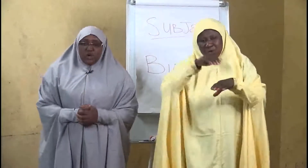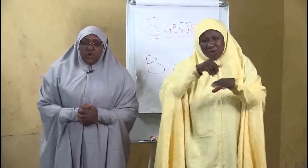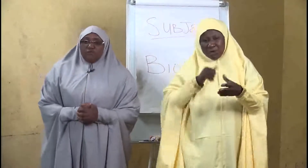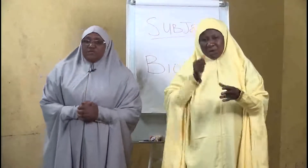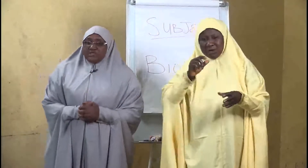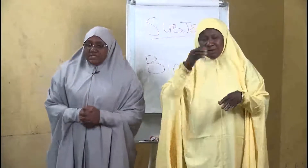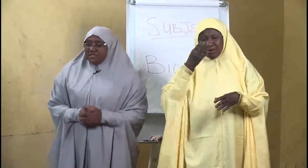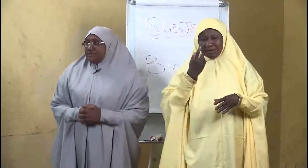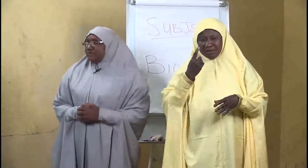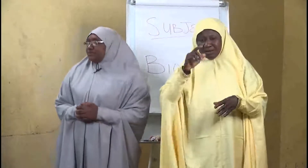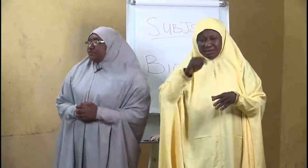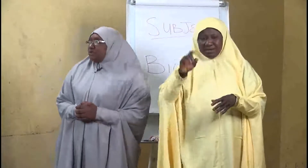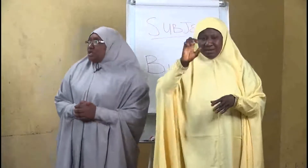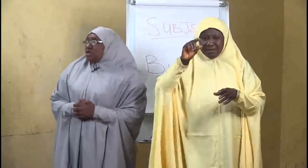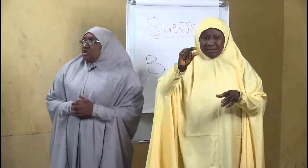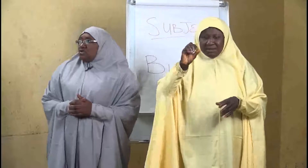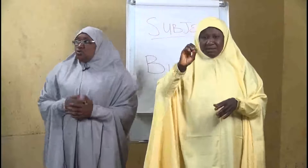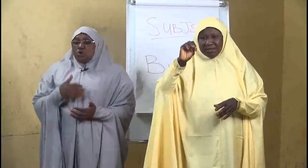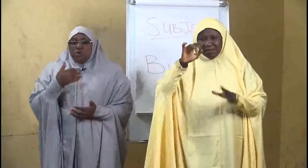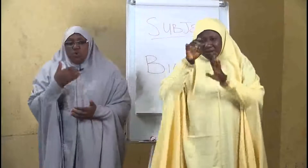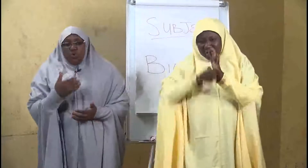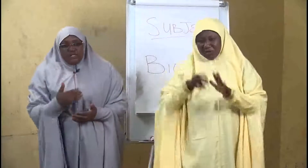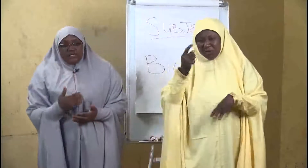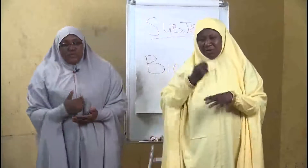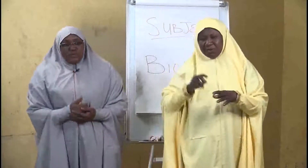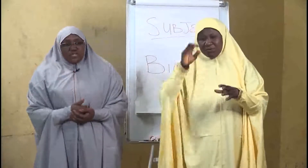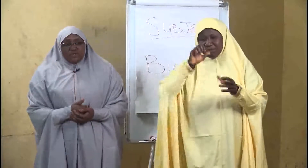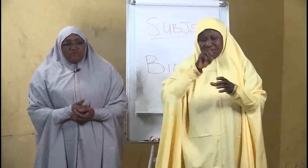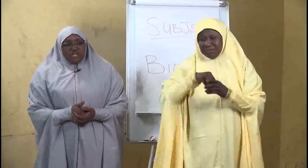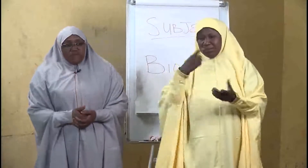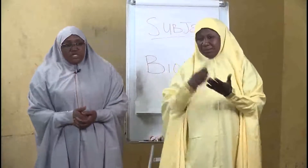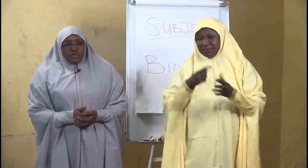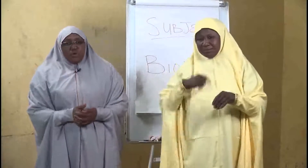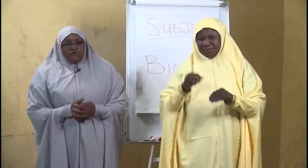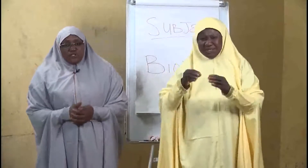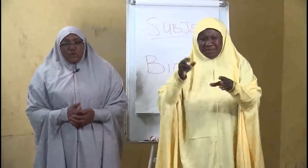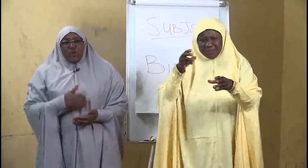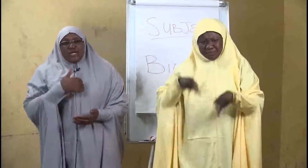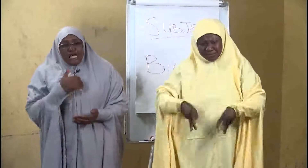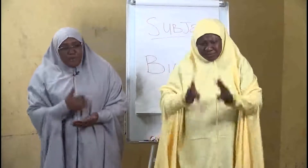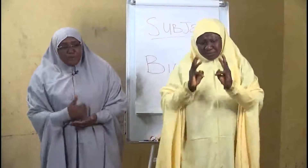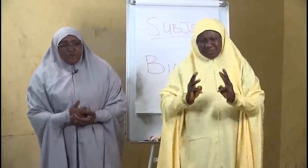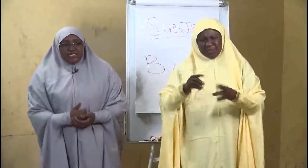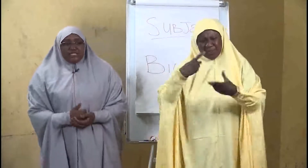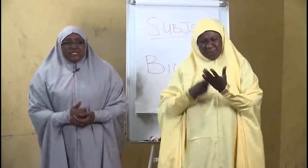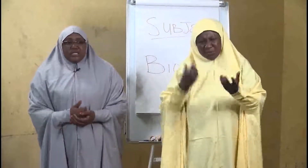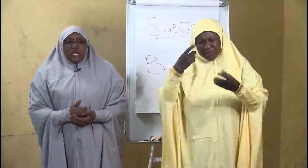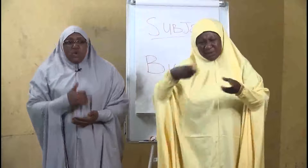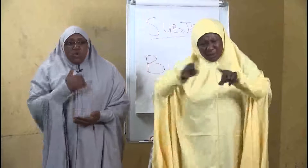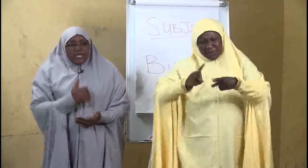germination of seed. So what is the process of germination of seed, or what happened to